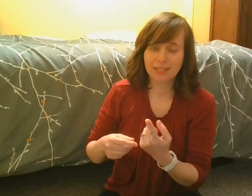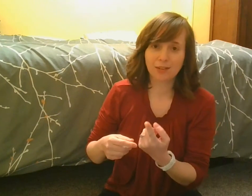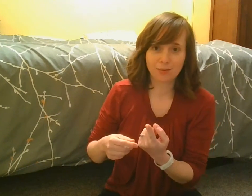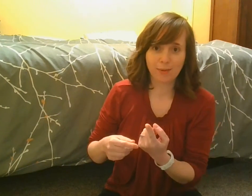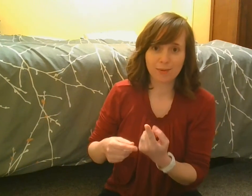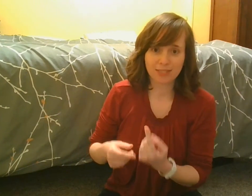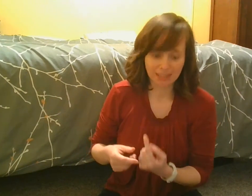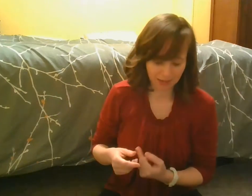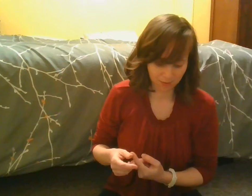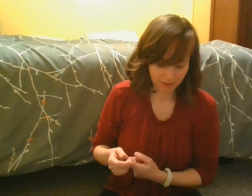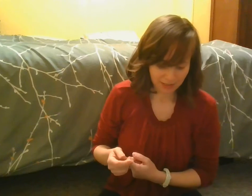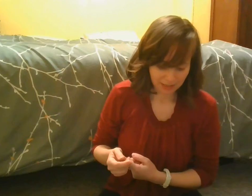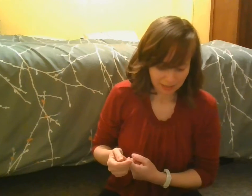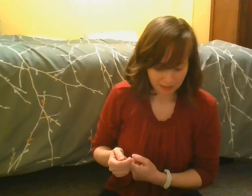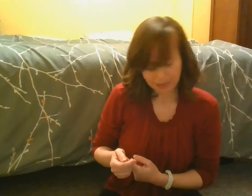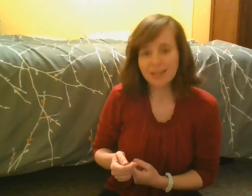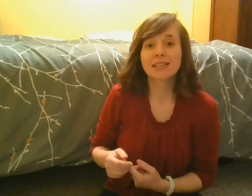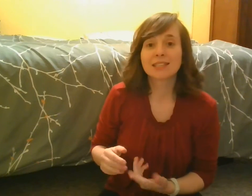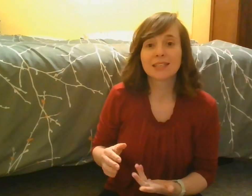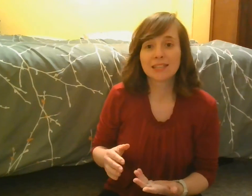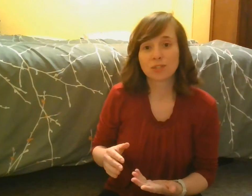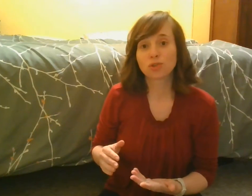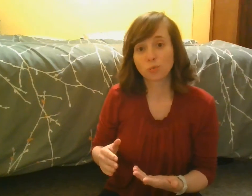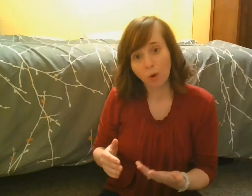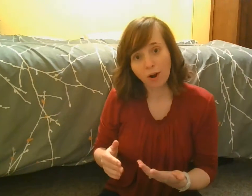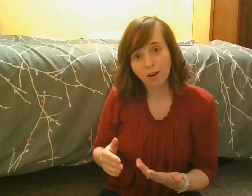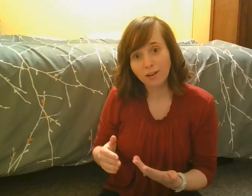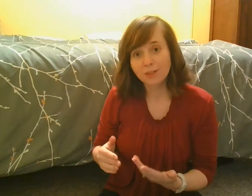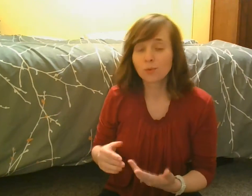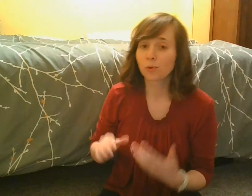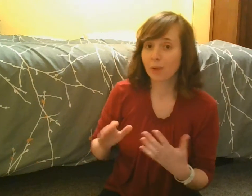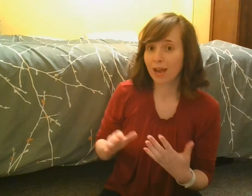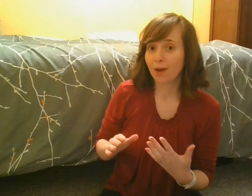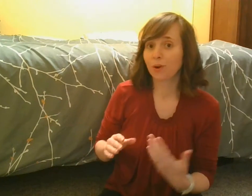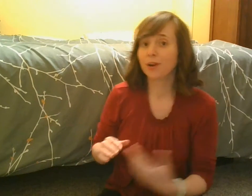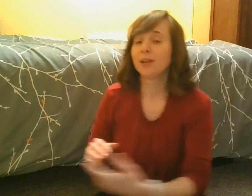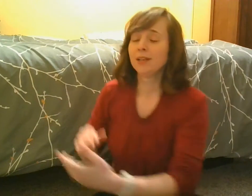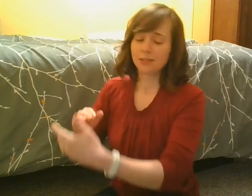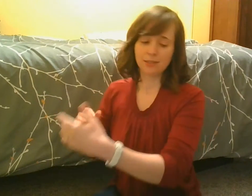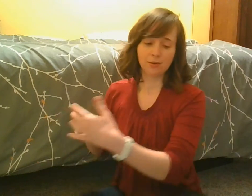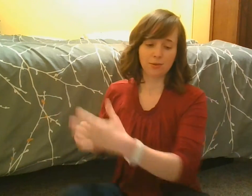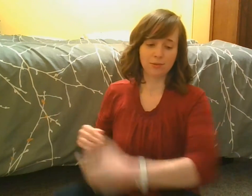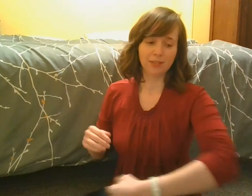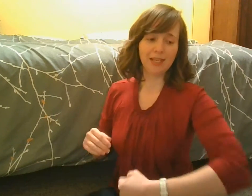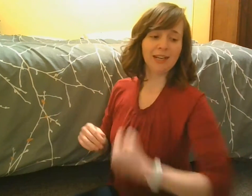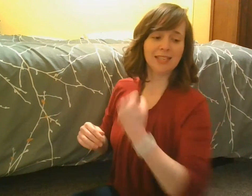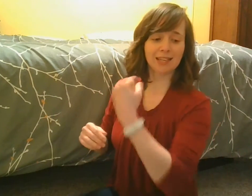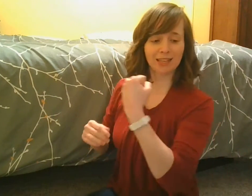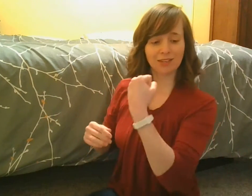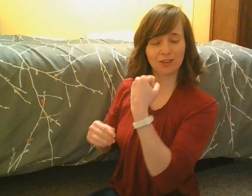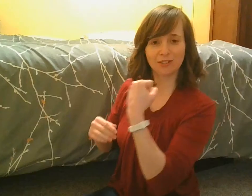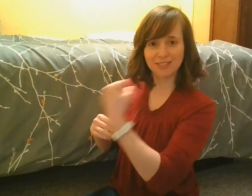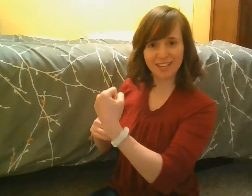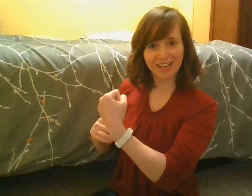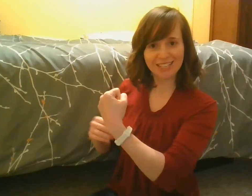how you would be able to sign that one. Next is strong or power. So kind of take like your